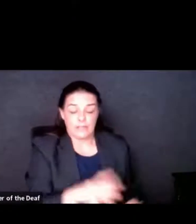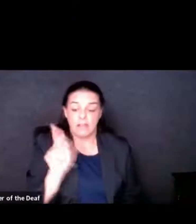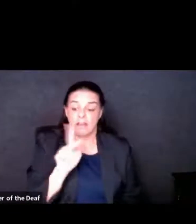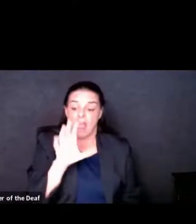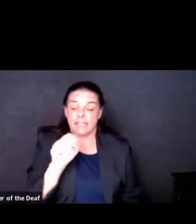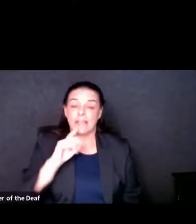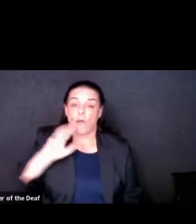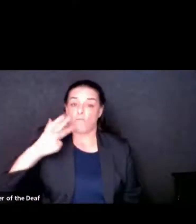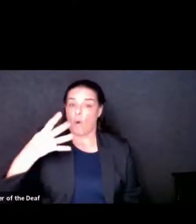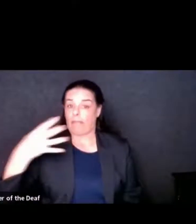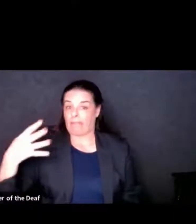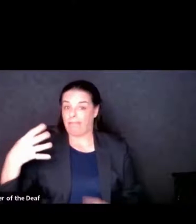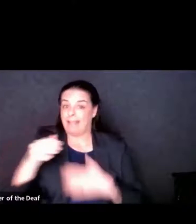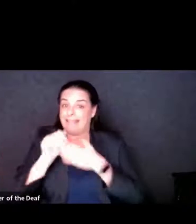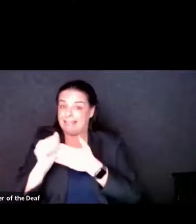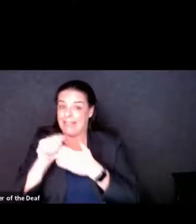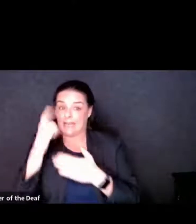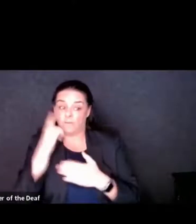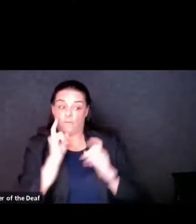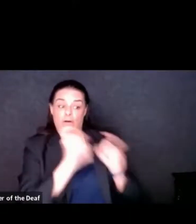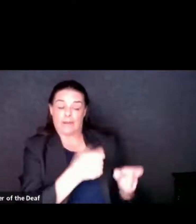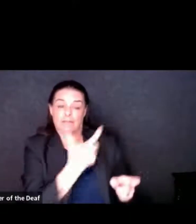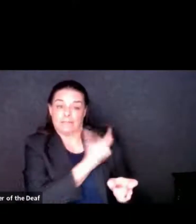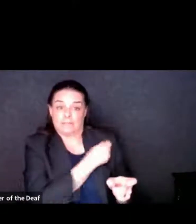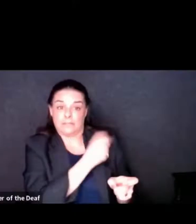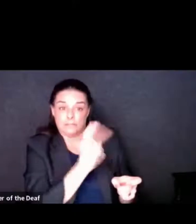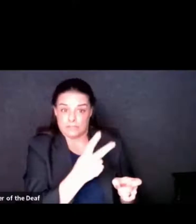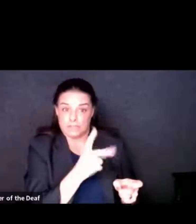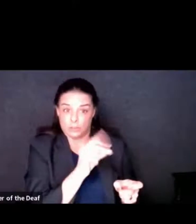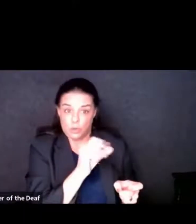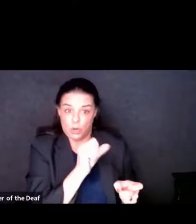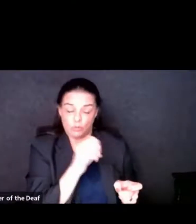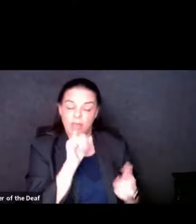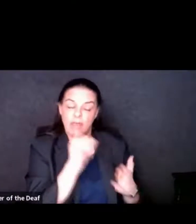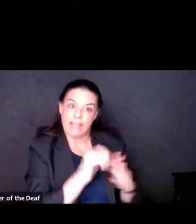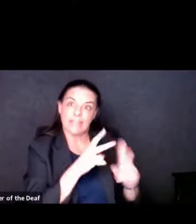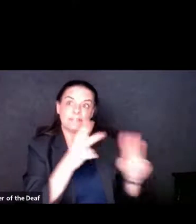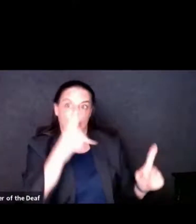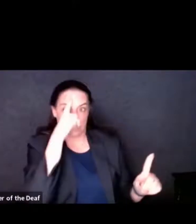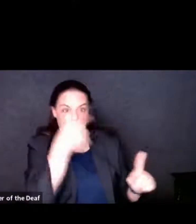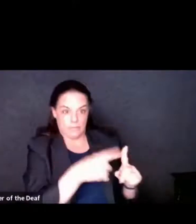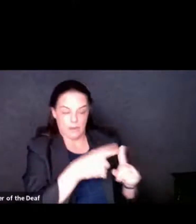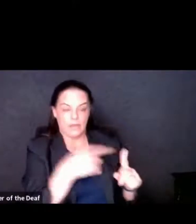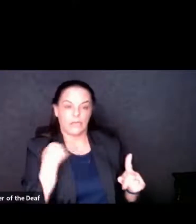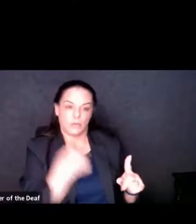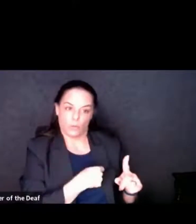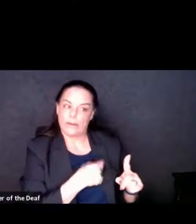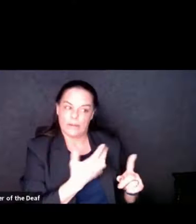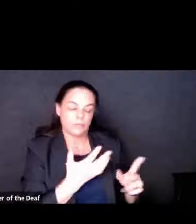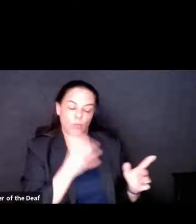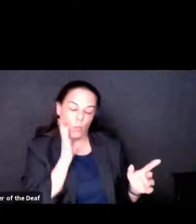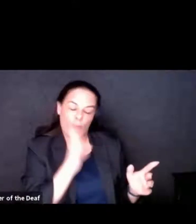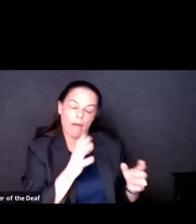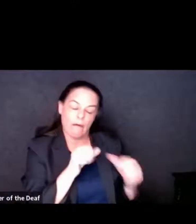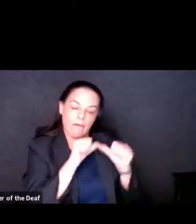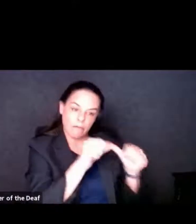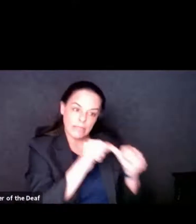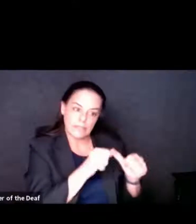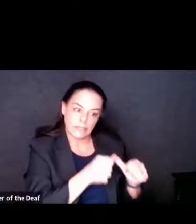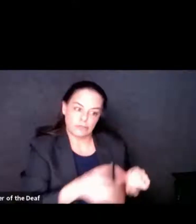state for administering second doses, and this is encouraging and something that we will continue to build upon. Hospitals have also